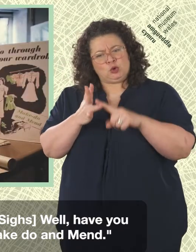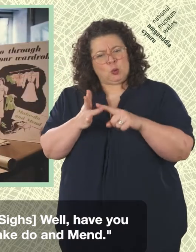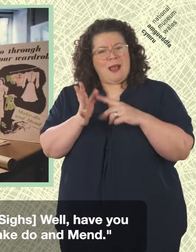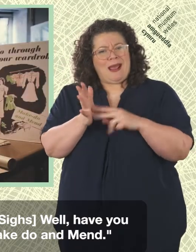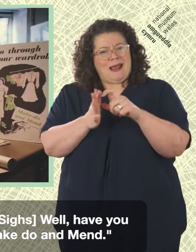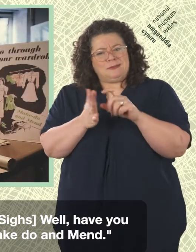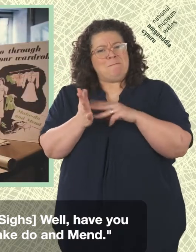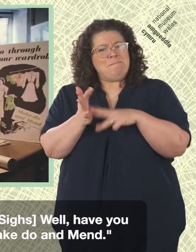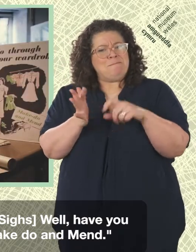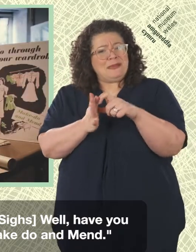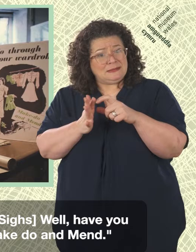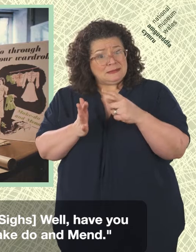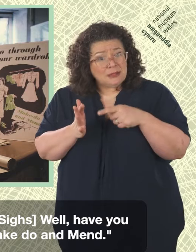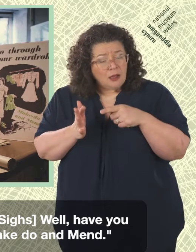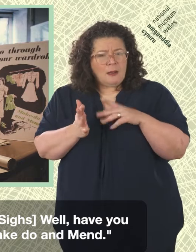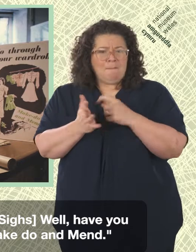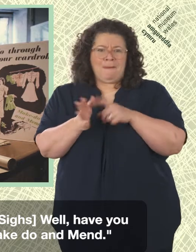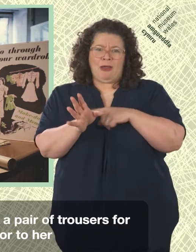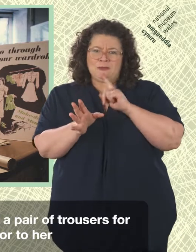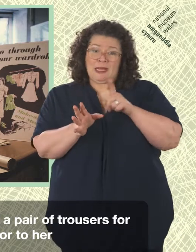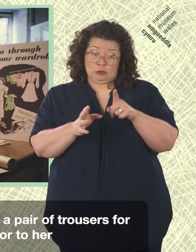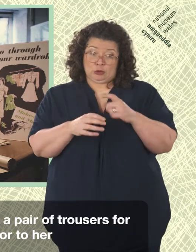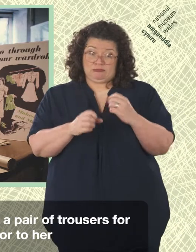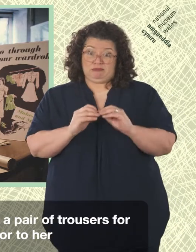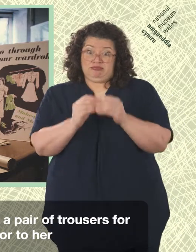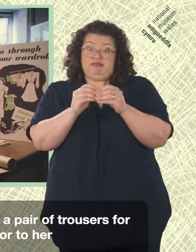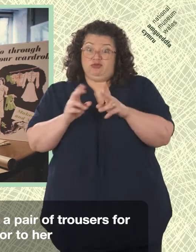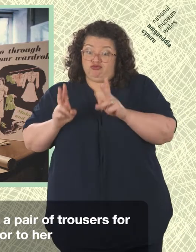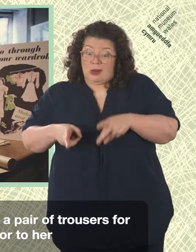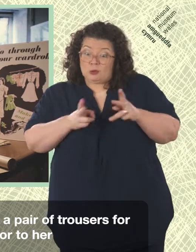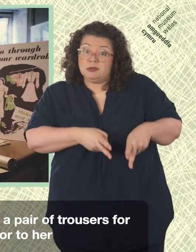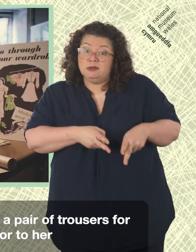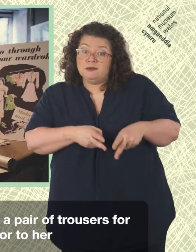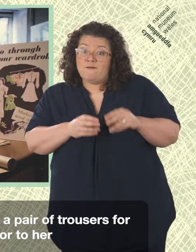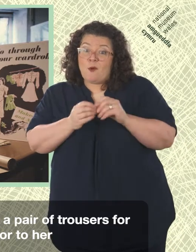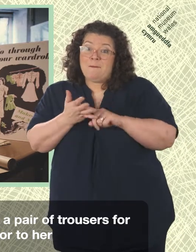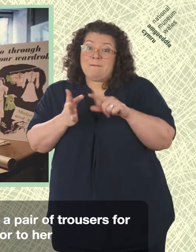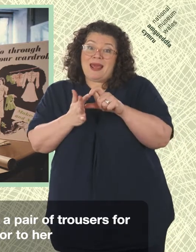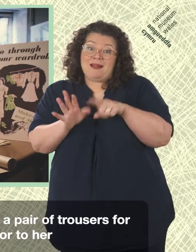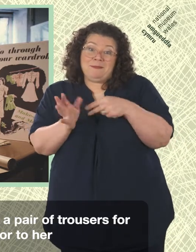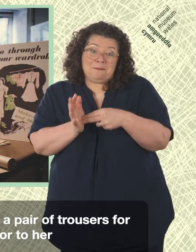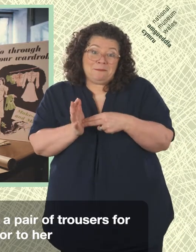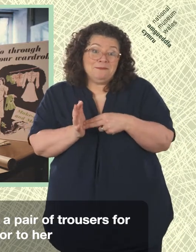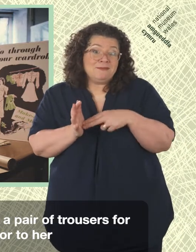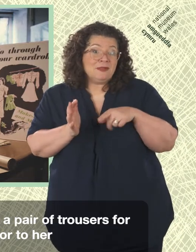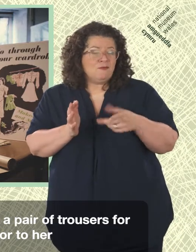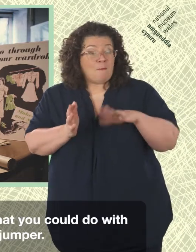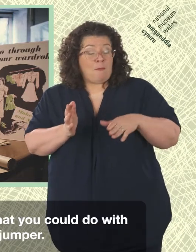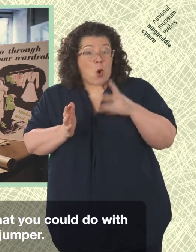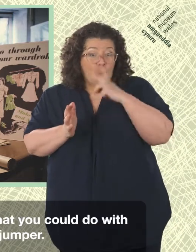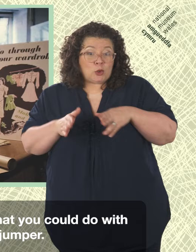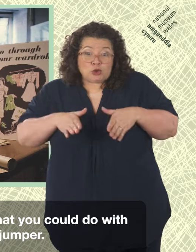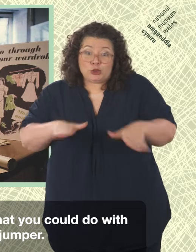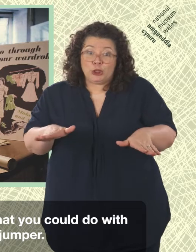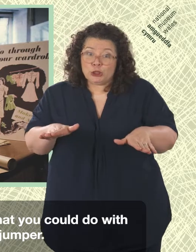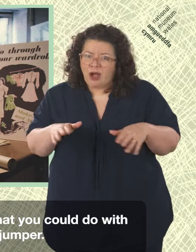new leaflet, Gwen? Make Do and Mend. Mary was saying that she's making a pair of trousers for Bleddyn Bach next door to her out